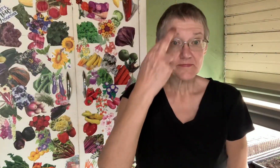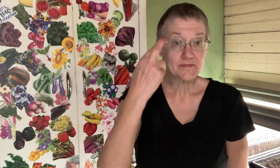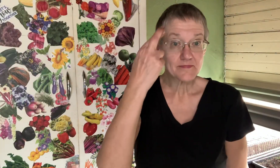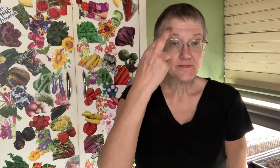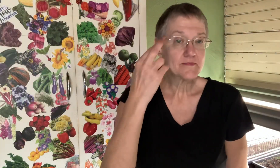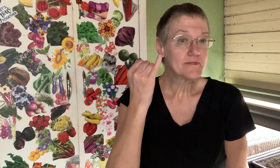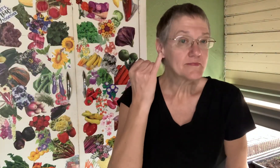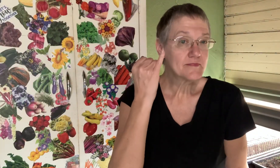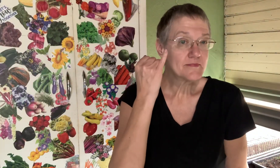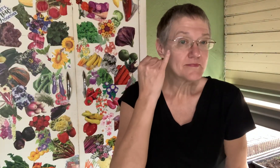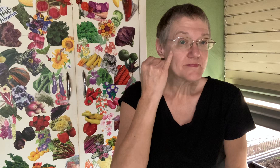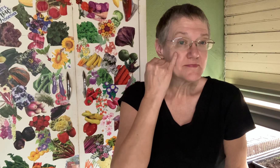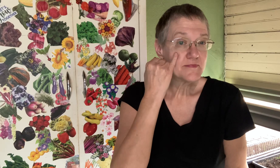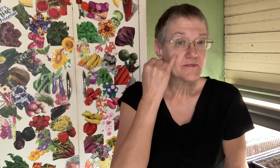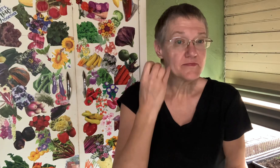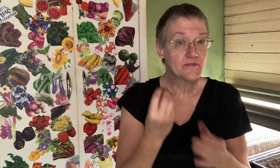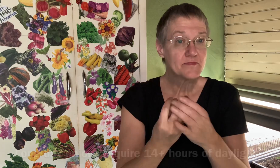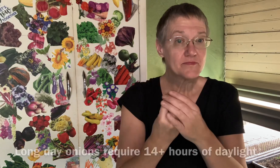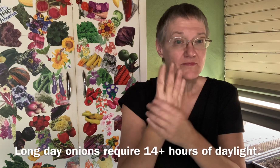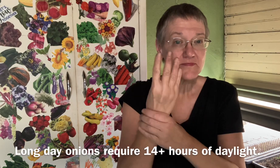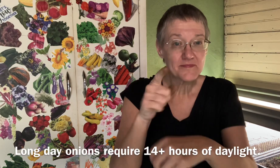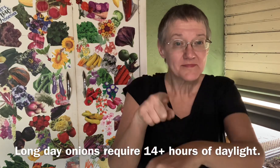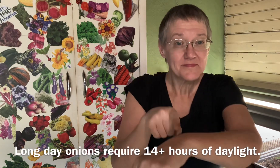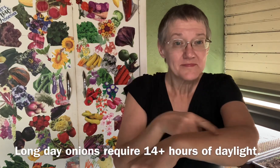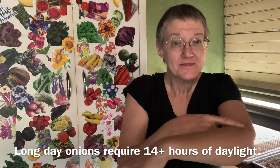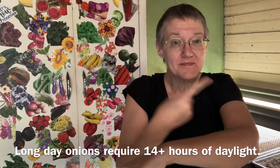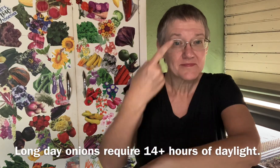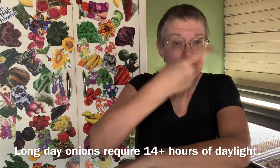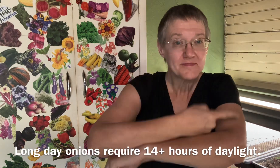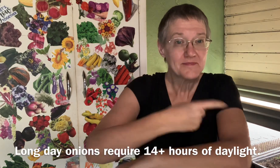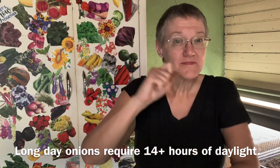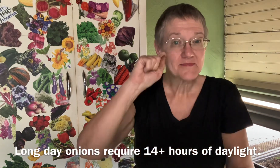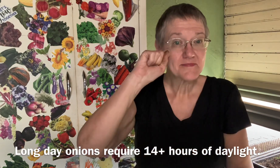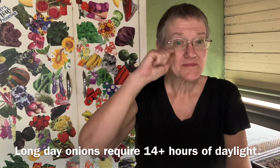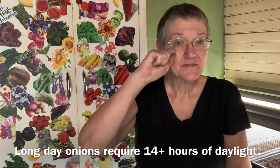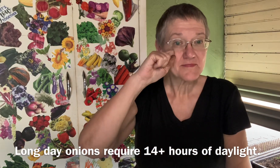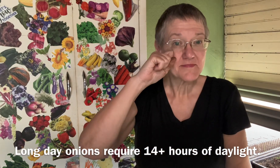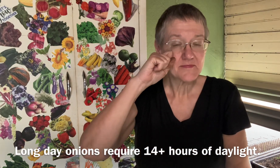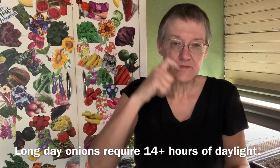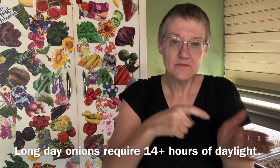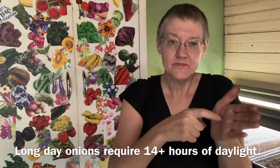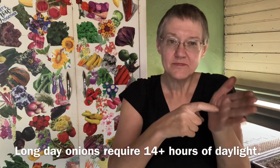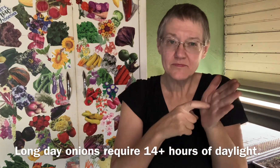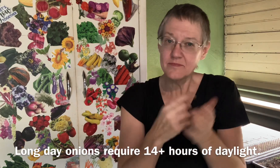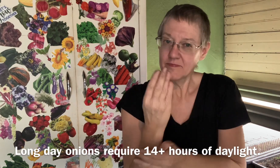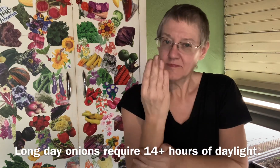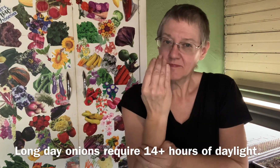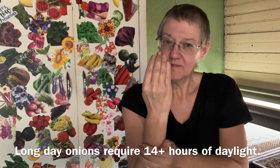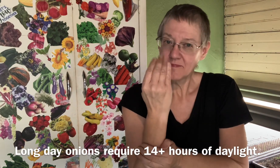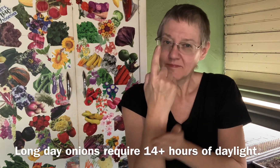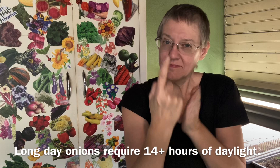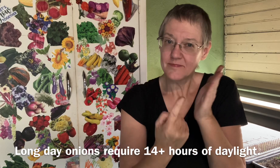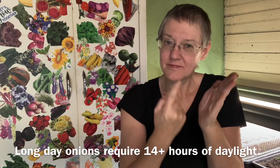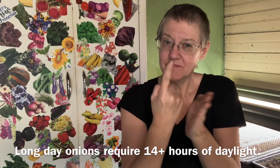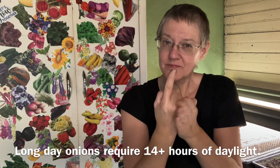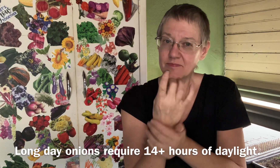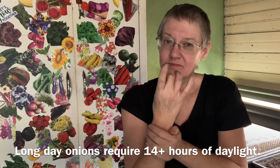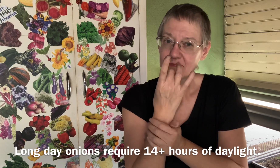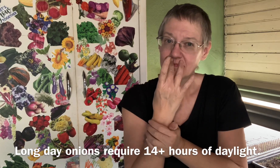So if you're growing long day onions, which require 14 hours of sunlight